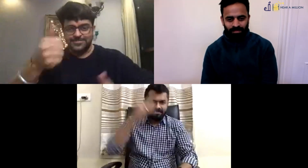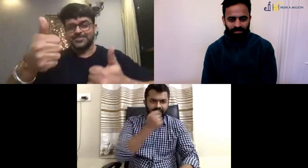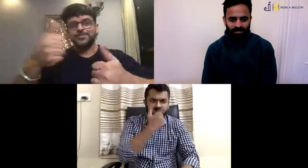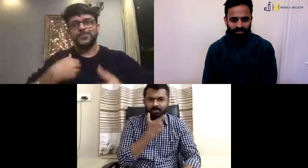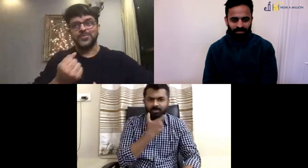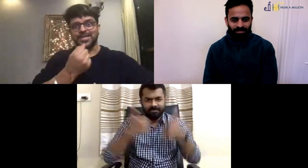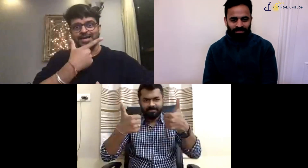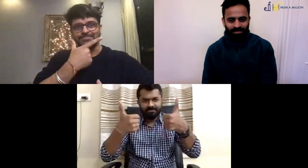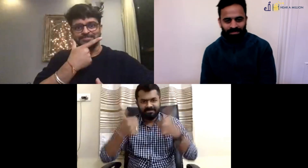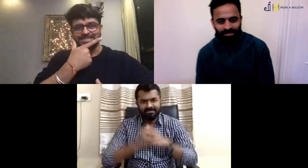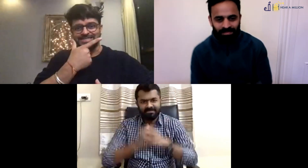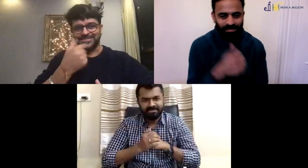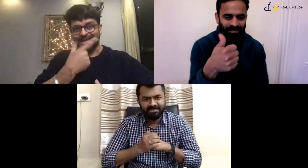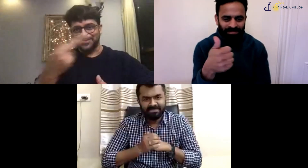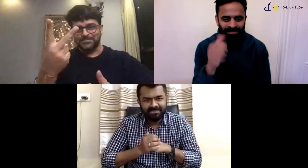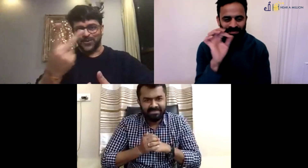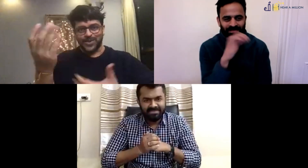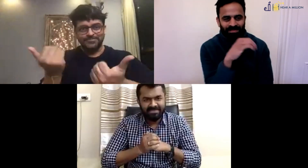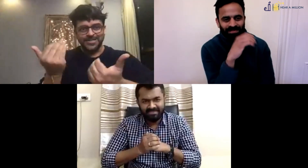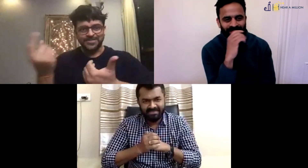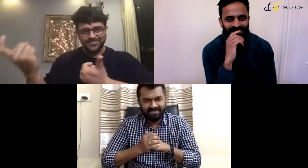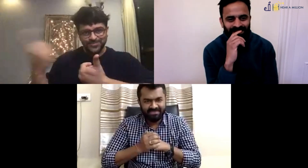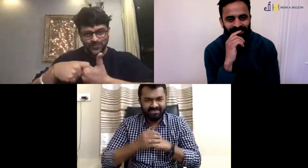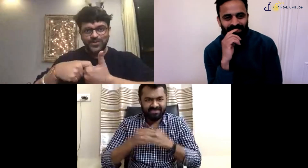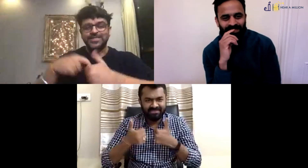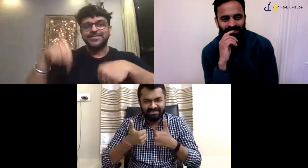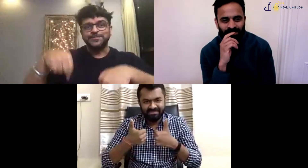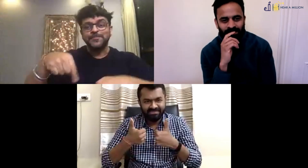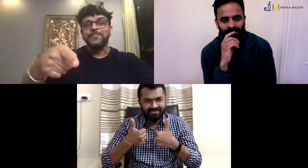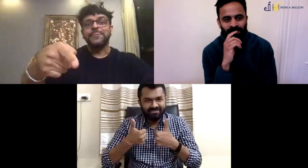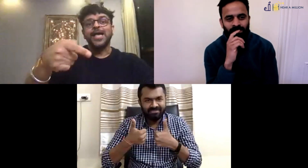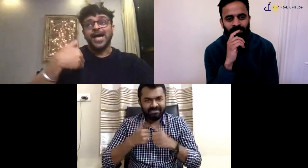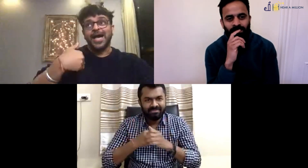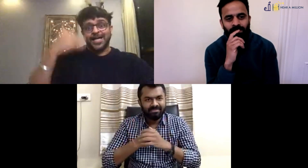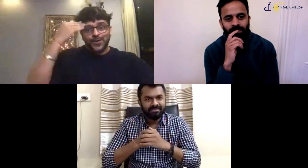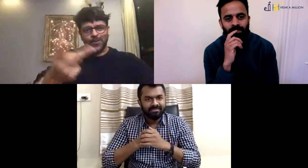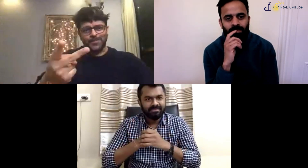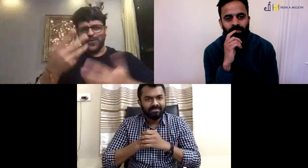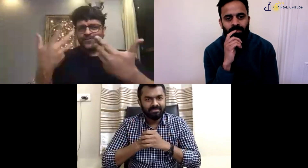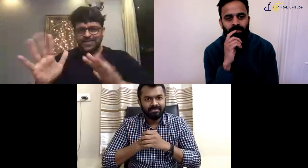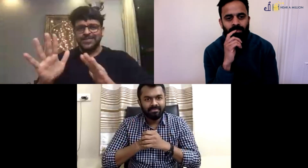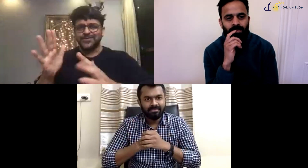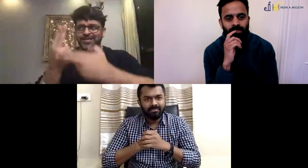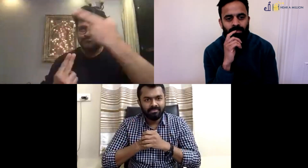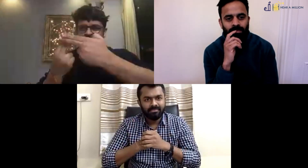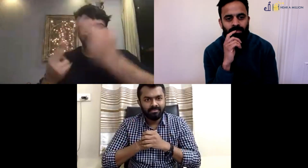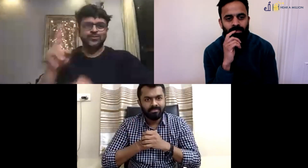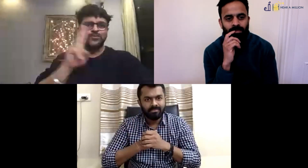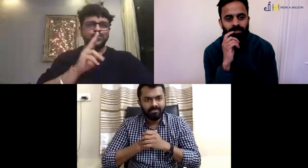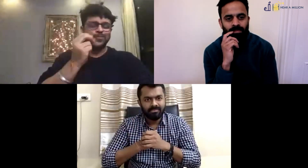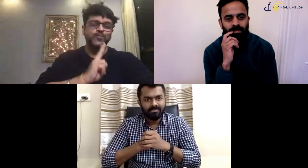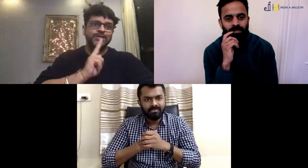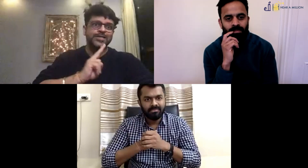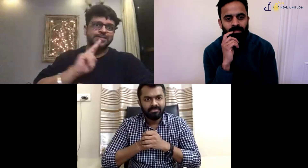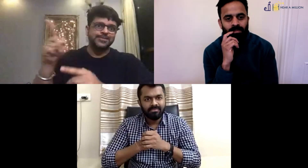Manan, all good? Hi, Hi. hello, Dr. Allen. I'm good. Thank you for joining in. I know that both of you